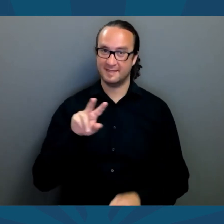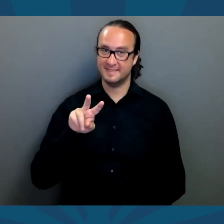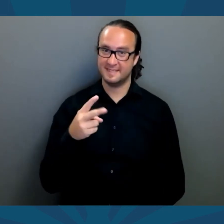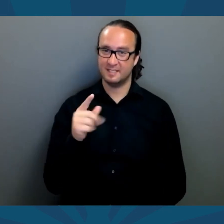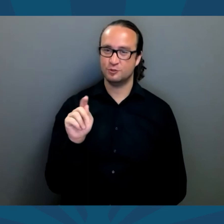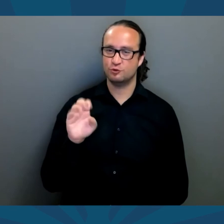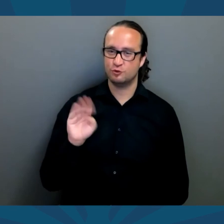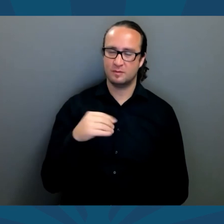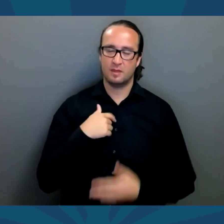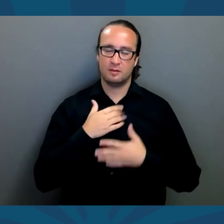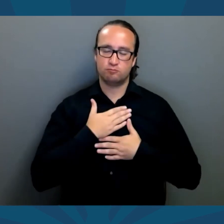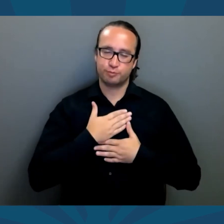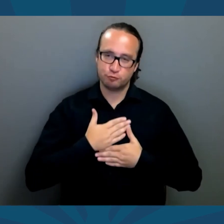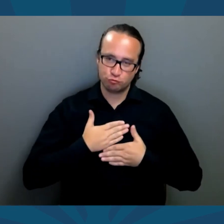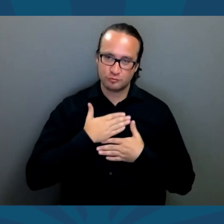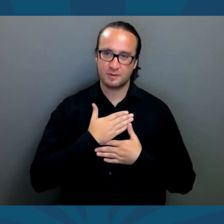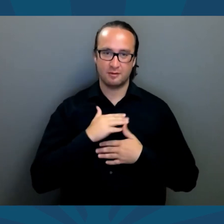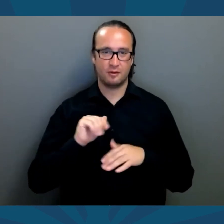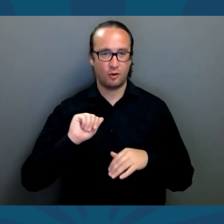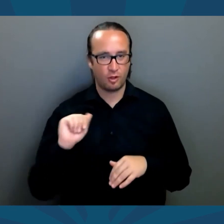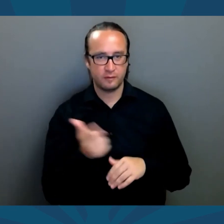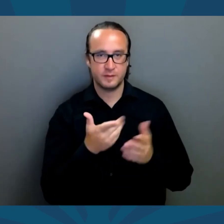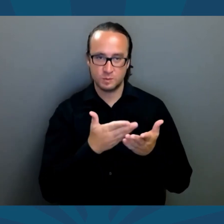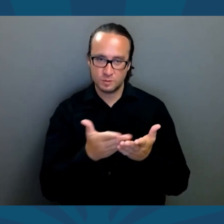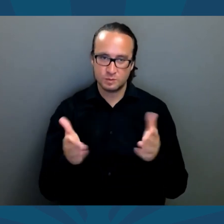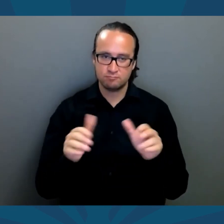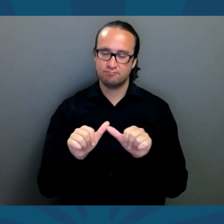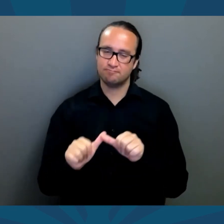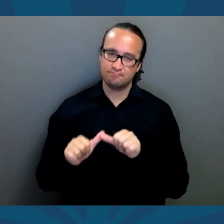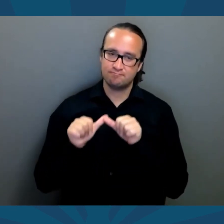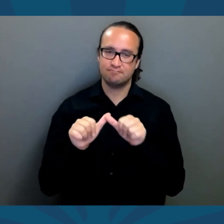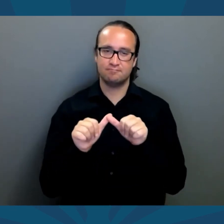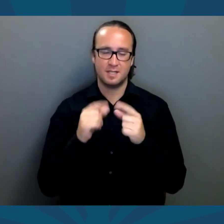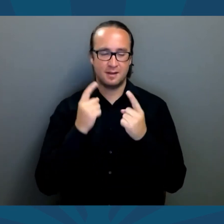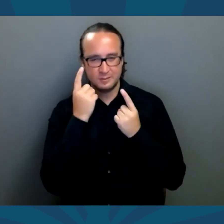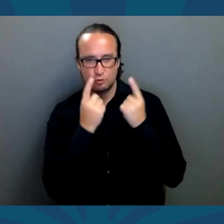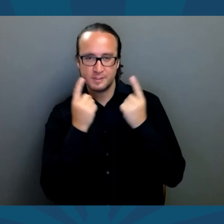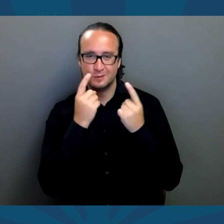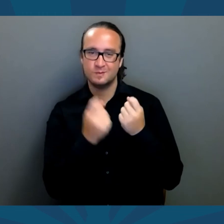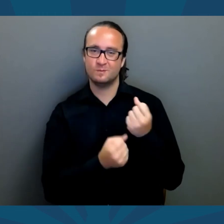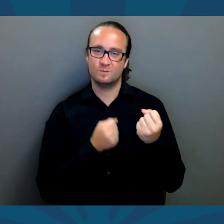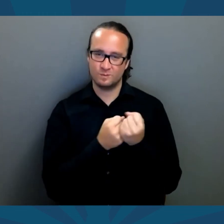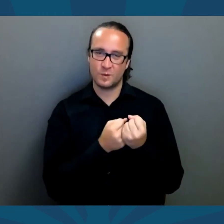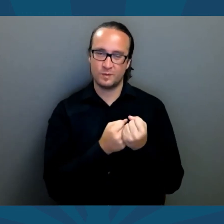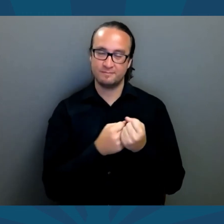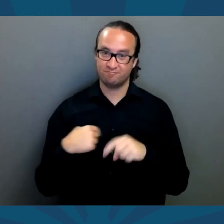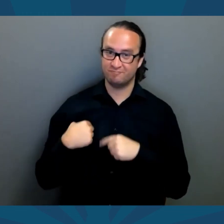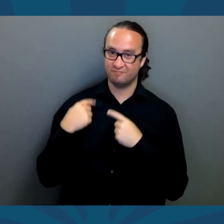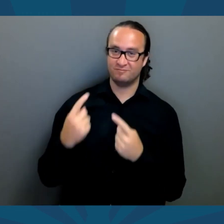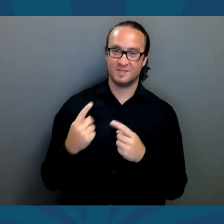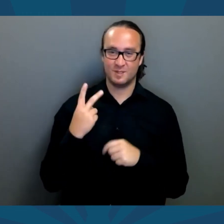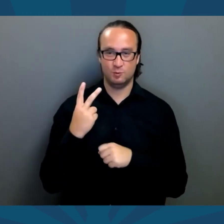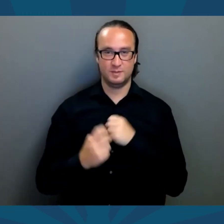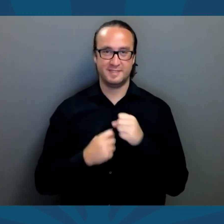As I near the end of my second term, I am appreciative to all of you for your continued